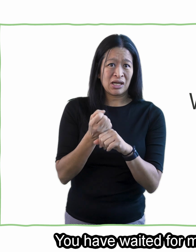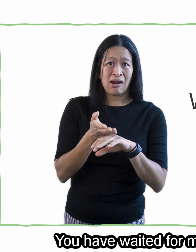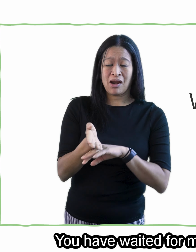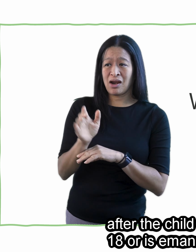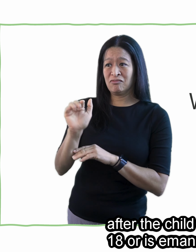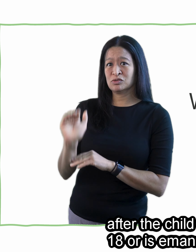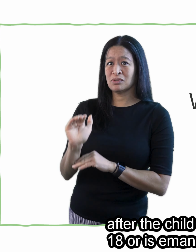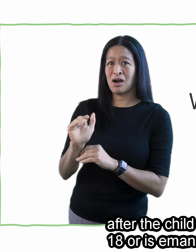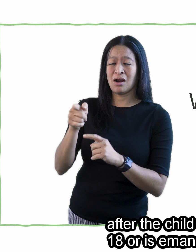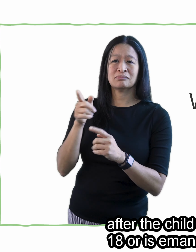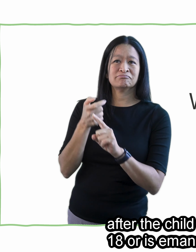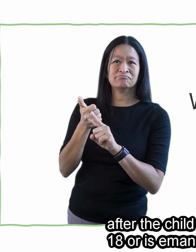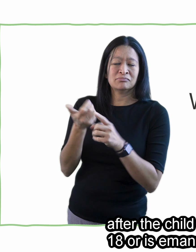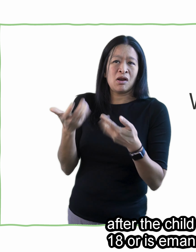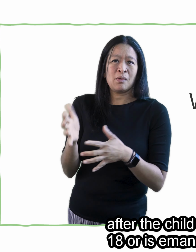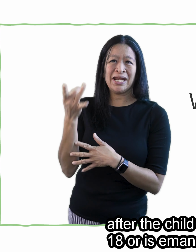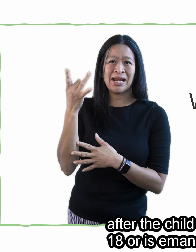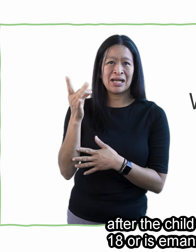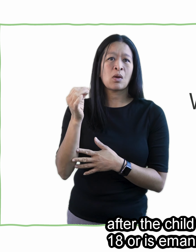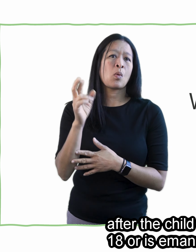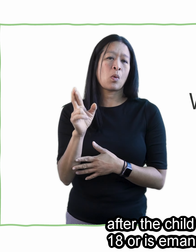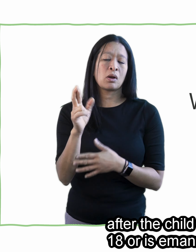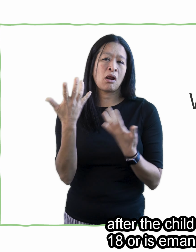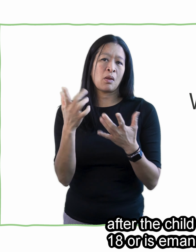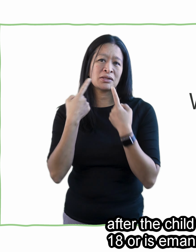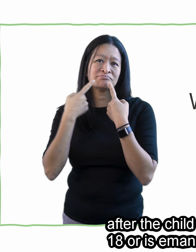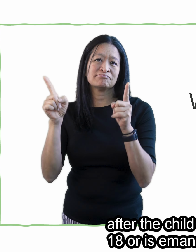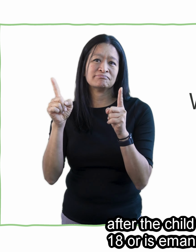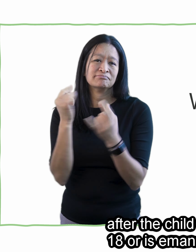years after the child has turned 18 or is emancipated.